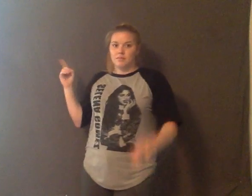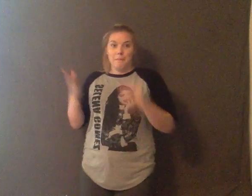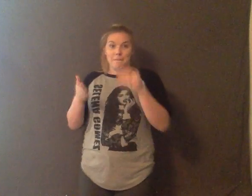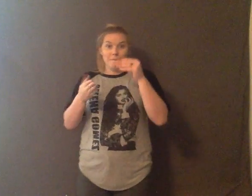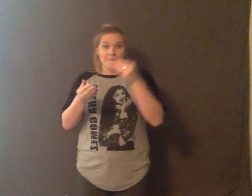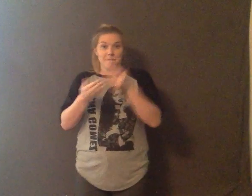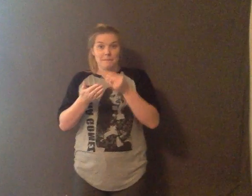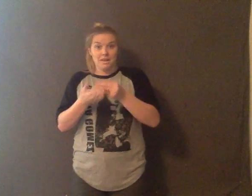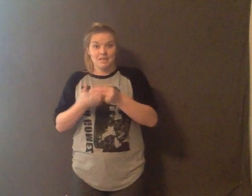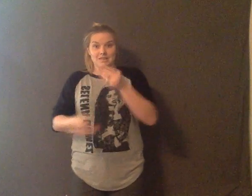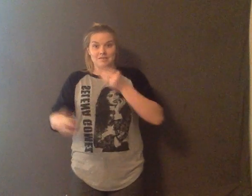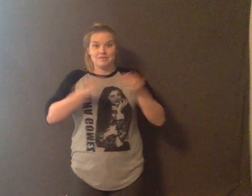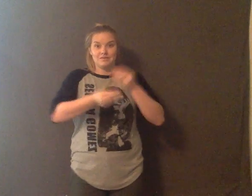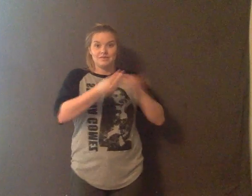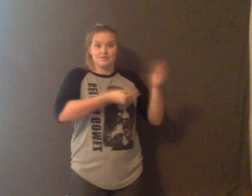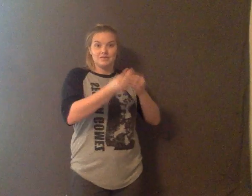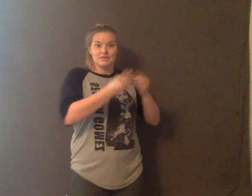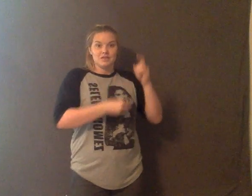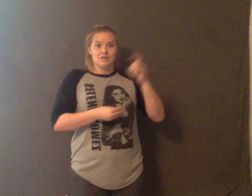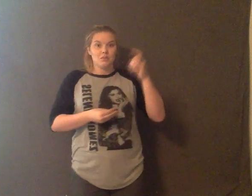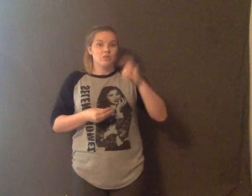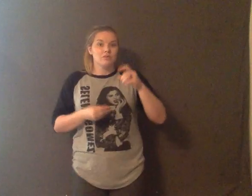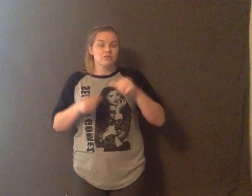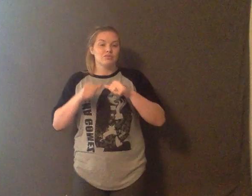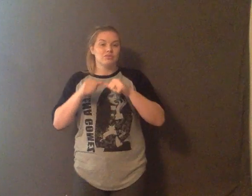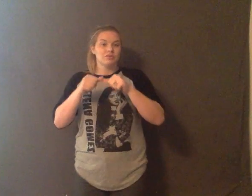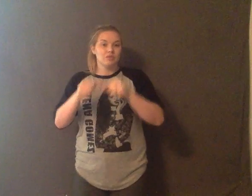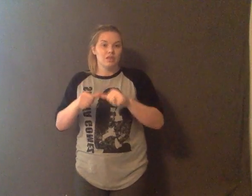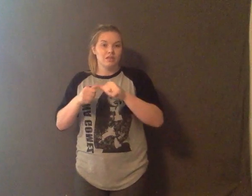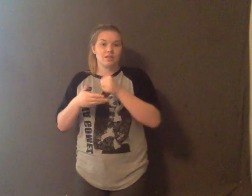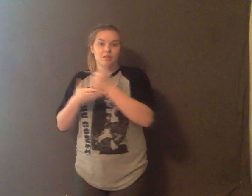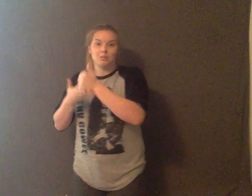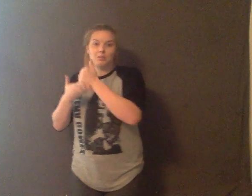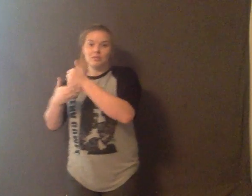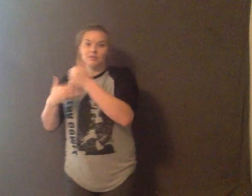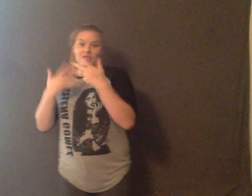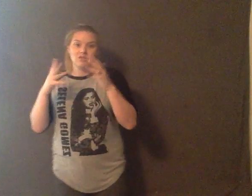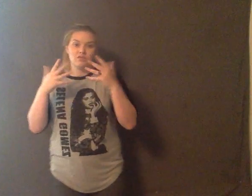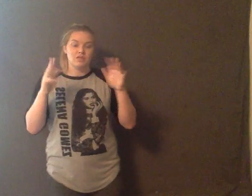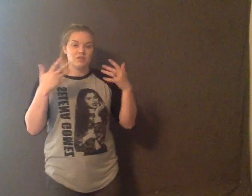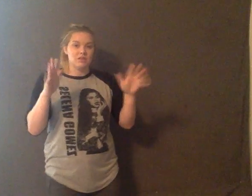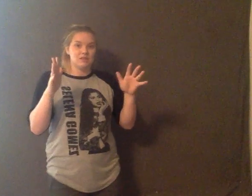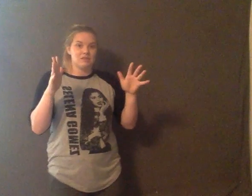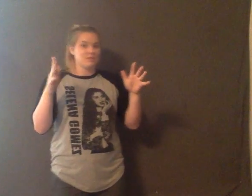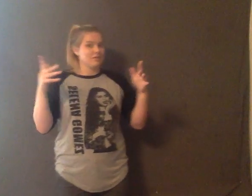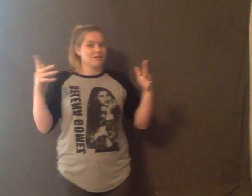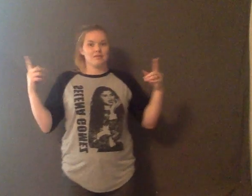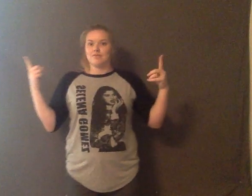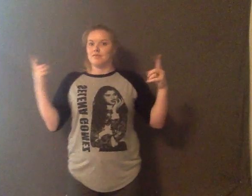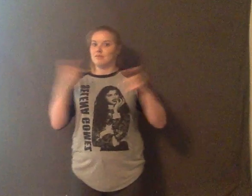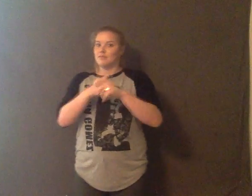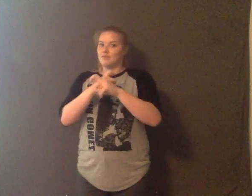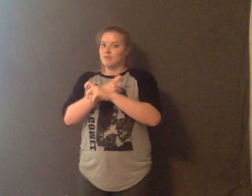these health groups are supposedly trying to end. It seemed like a major conflict of interest, unless ending these diseases isn't really the